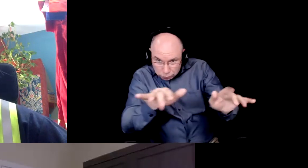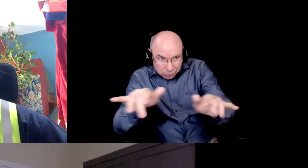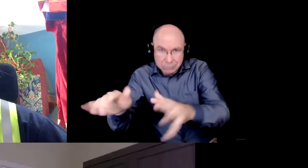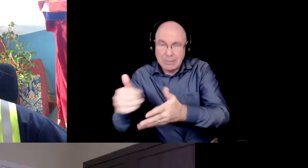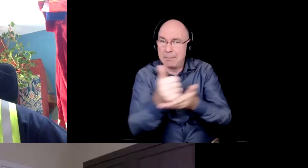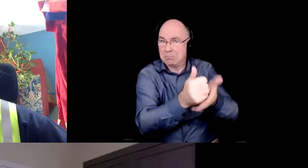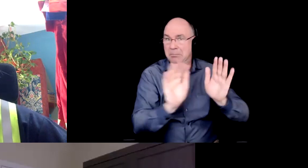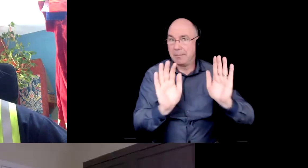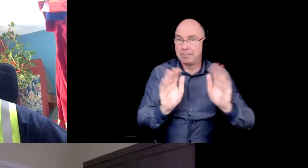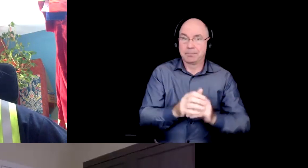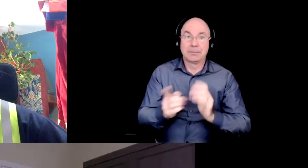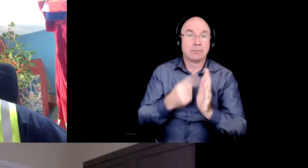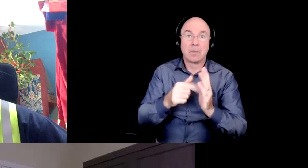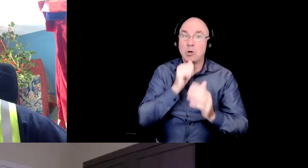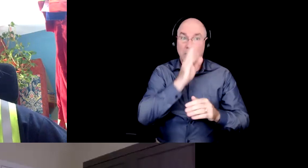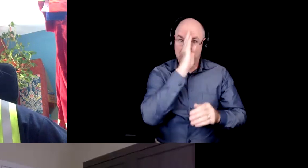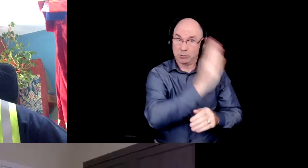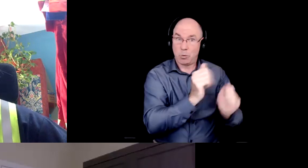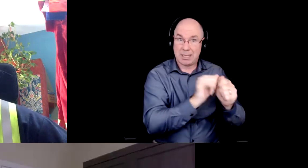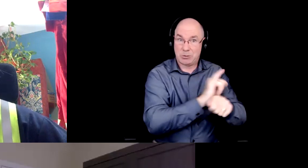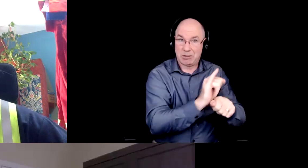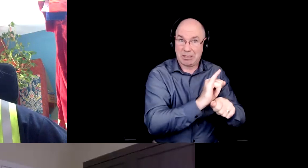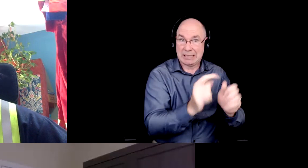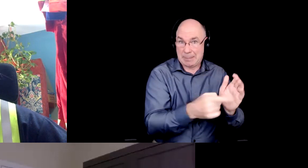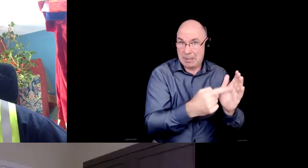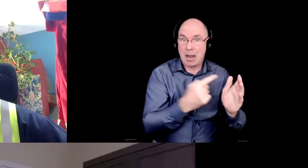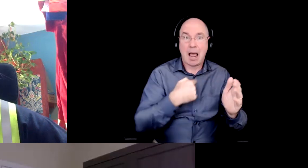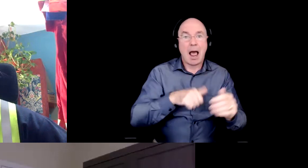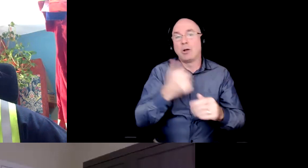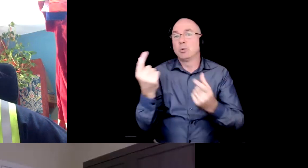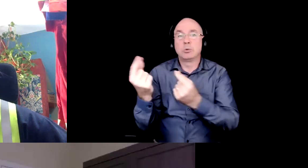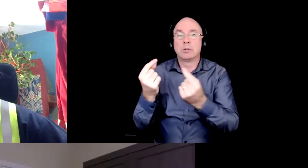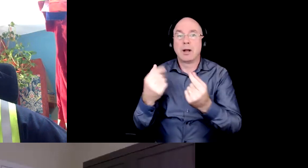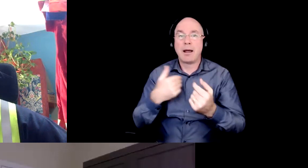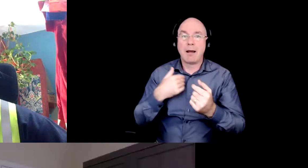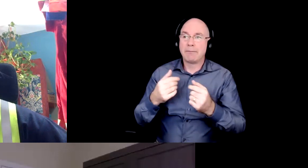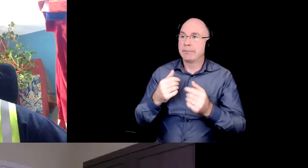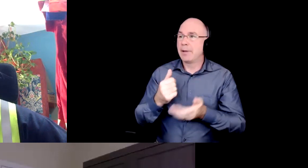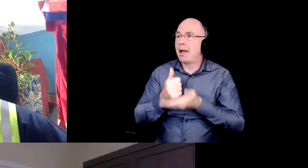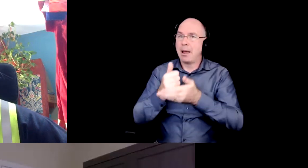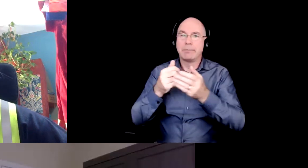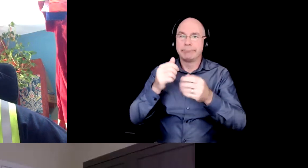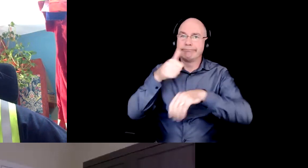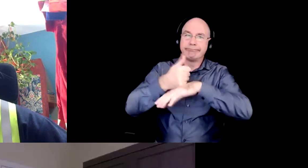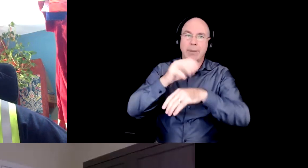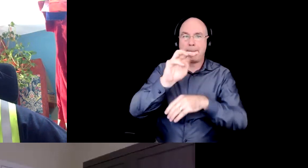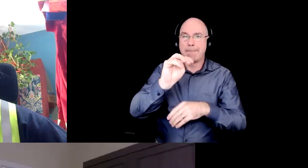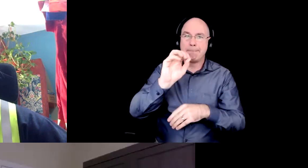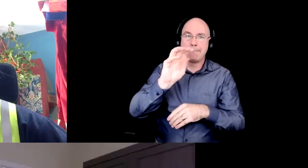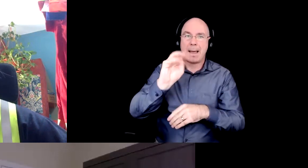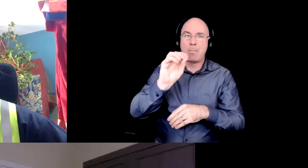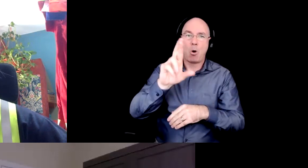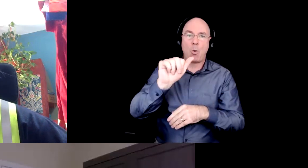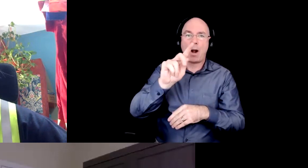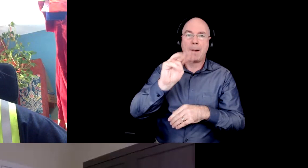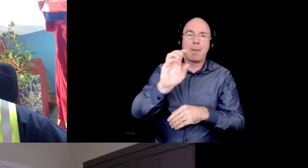we're not dealing directly with industry is that we help establish memorandum of understanding between nations